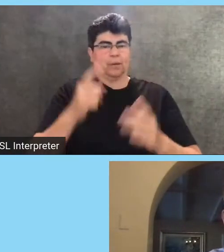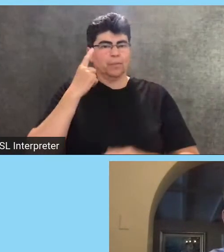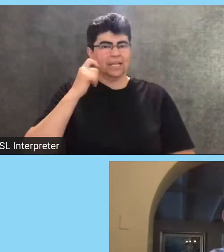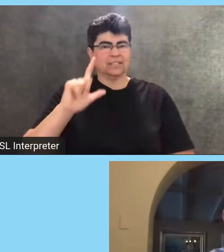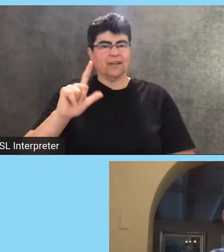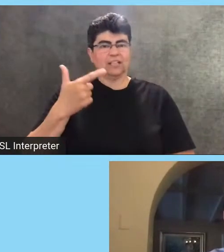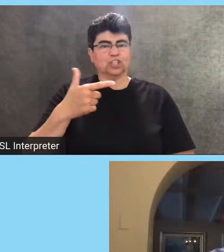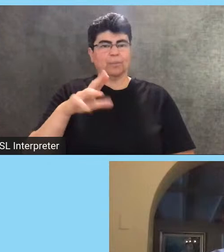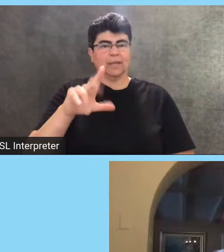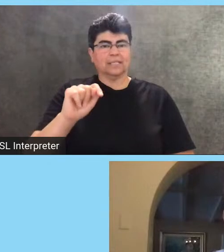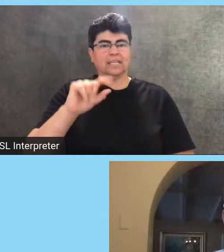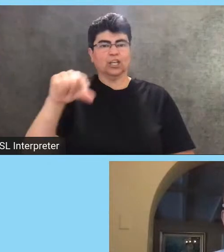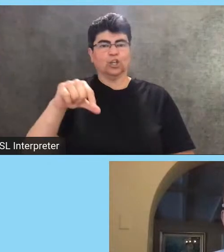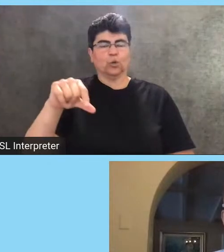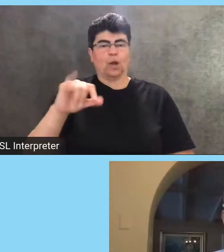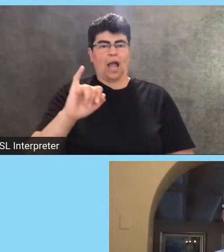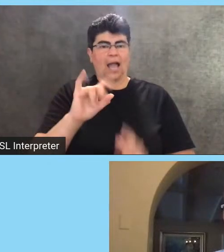LGBTQ